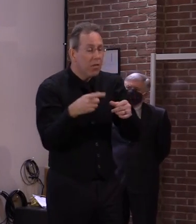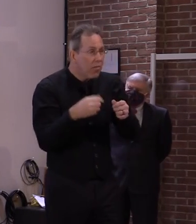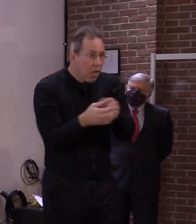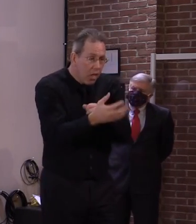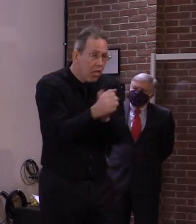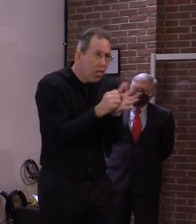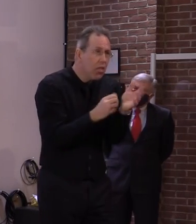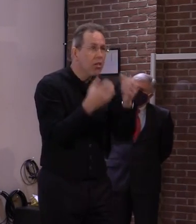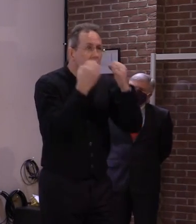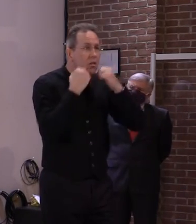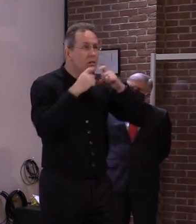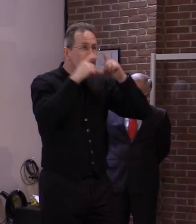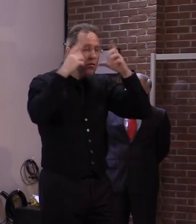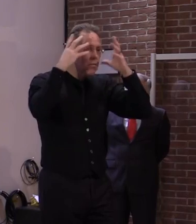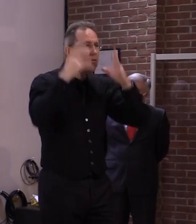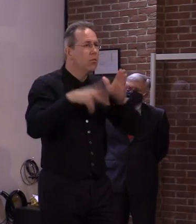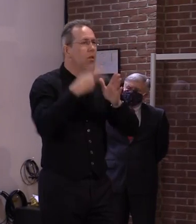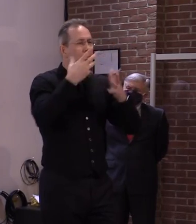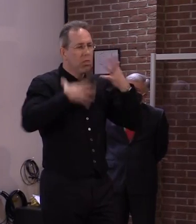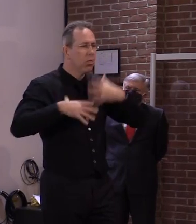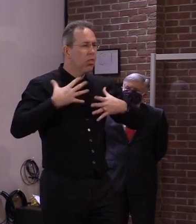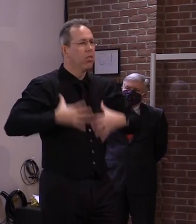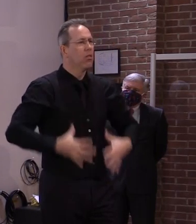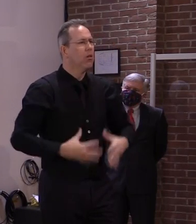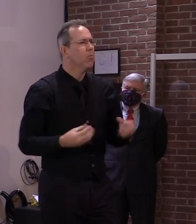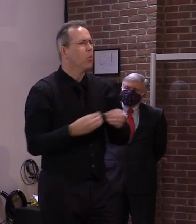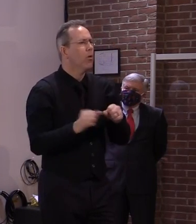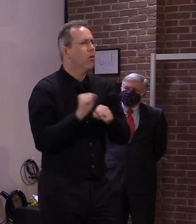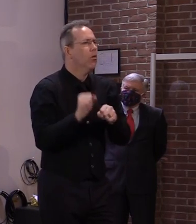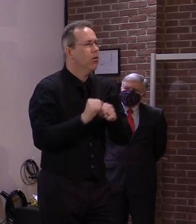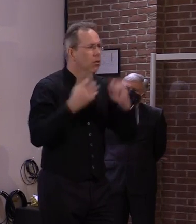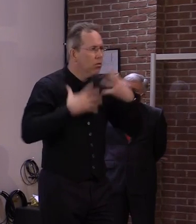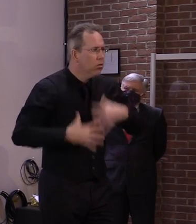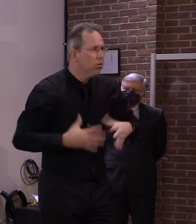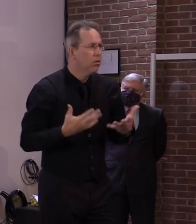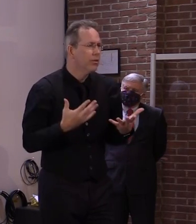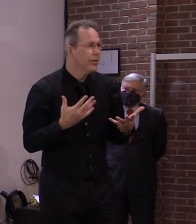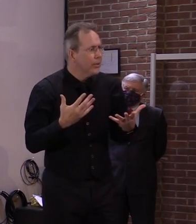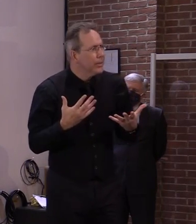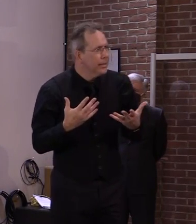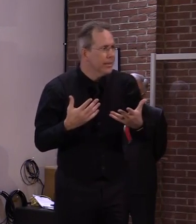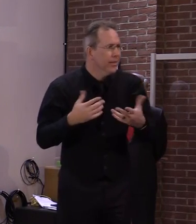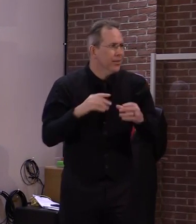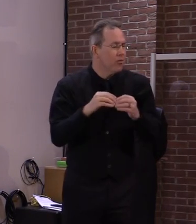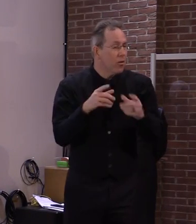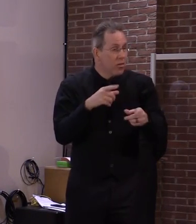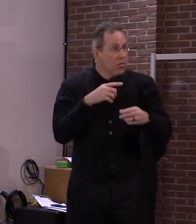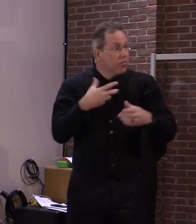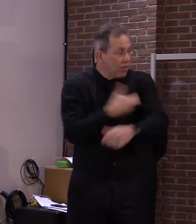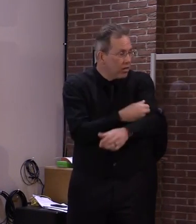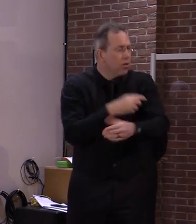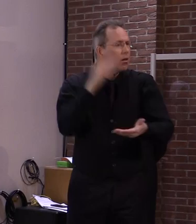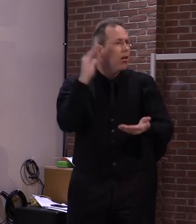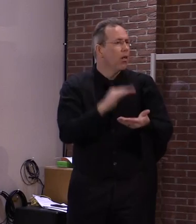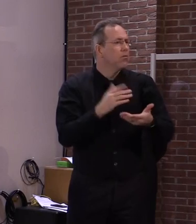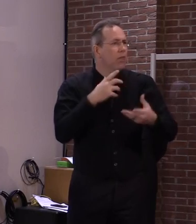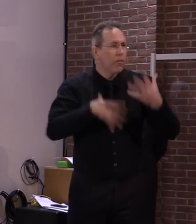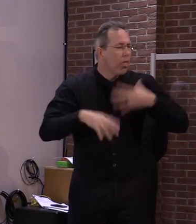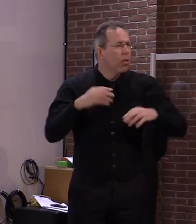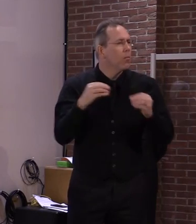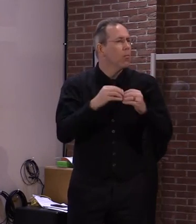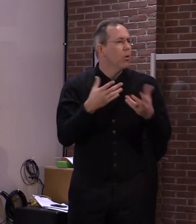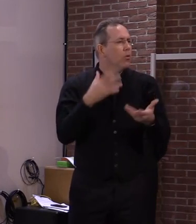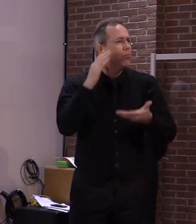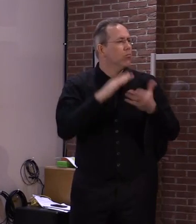with everything else, were able to prevent themselves from being infected. So again, we've done a pretty good job of